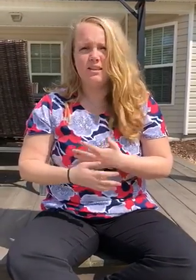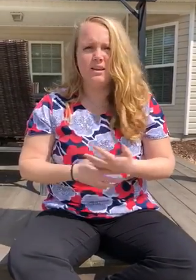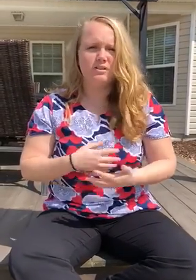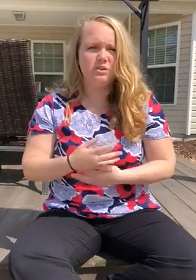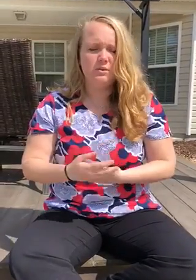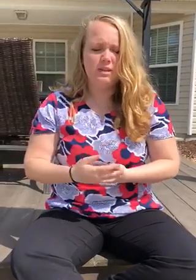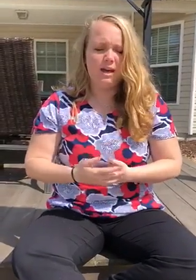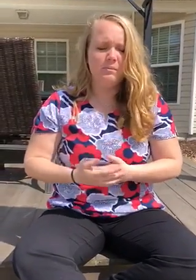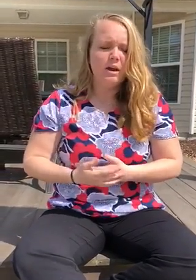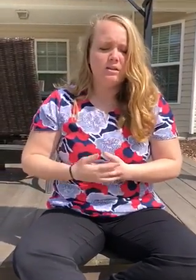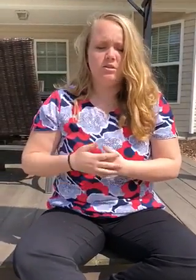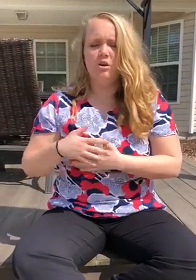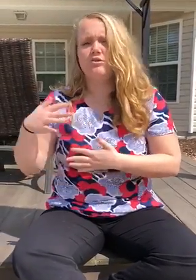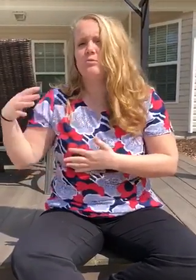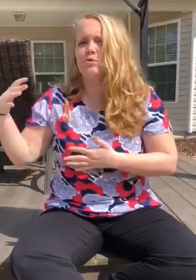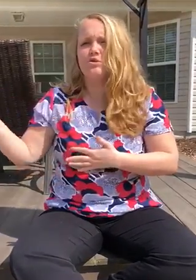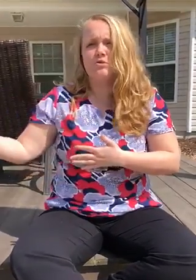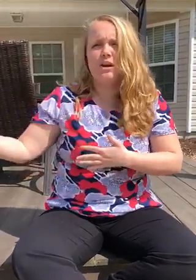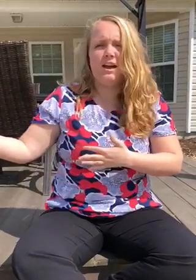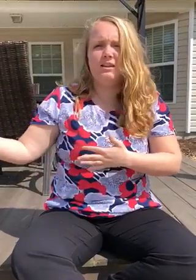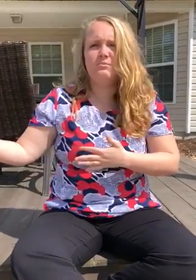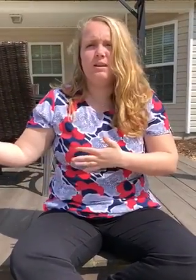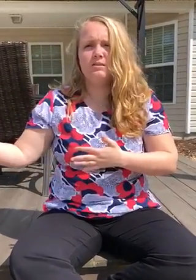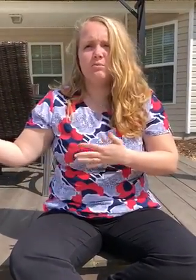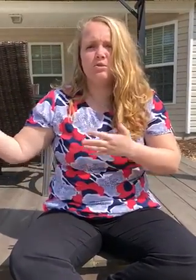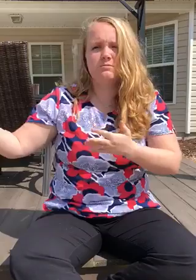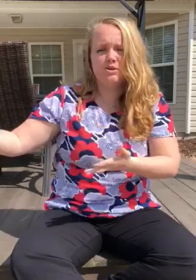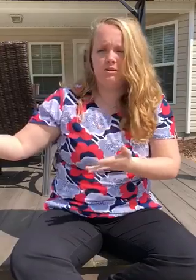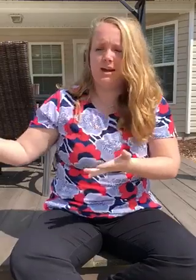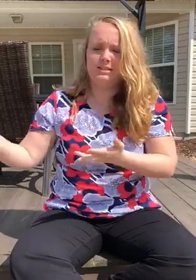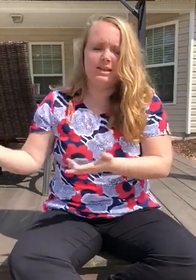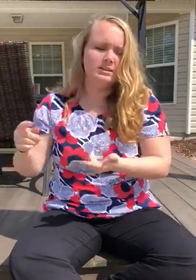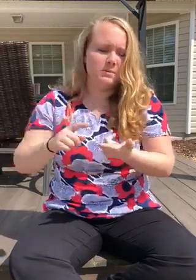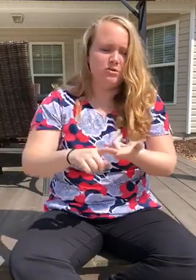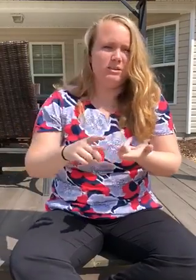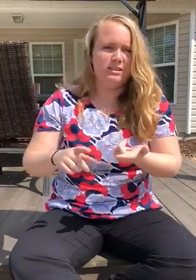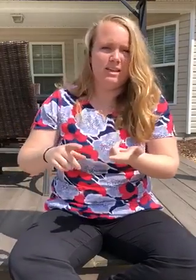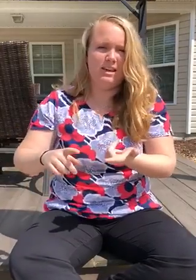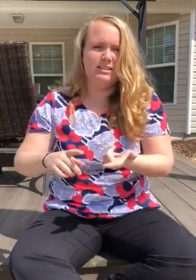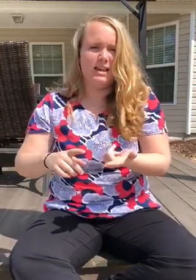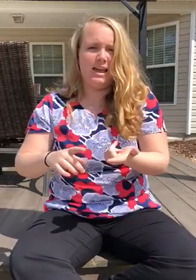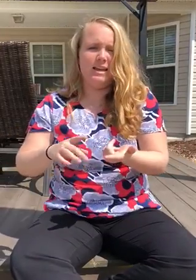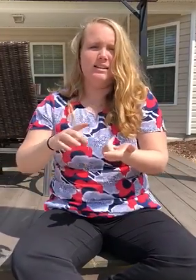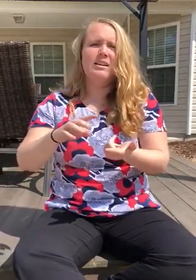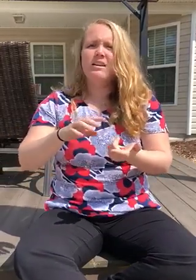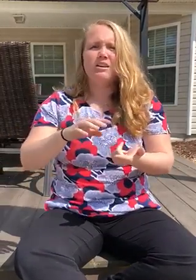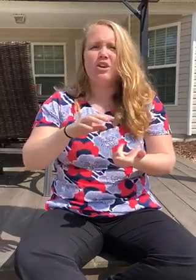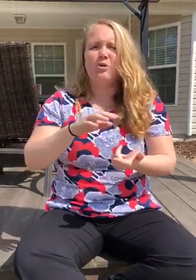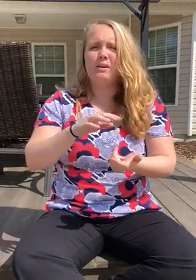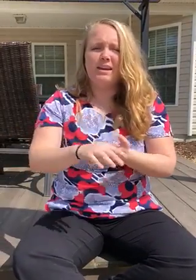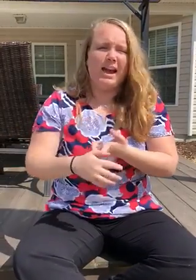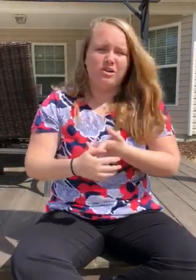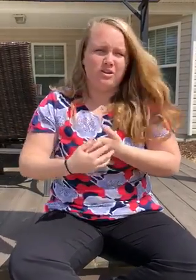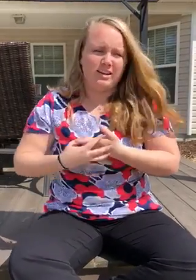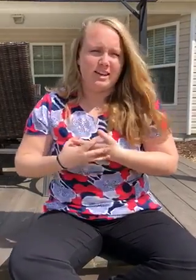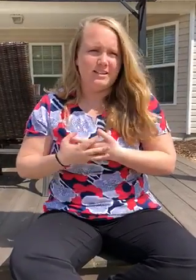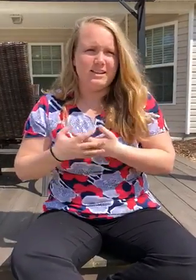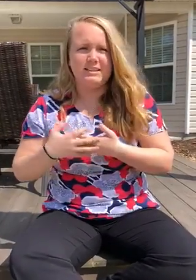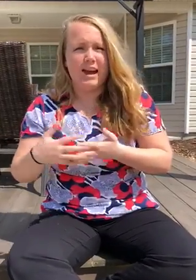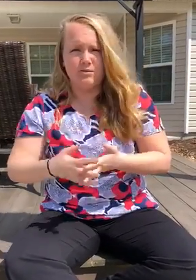can do with them. The doctors are more trained because they're more specialized in special needs kids and pediatric kids and Down